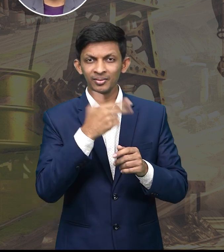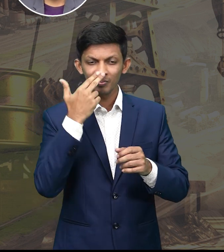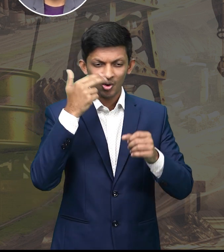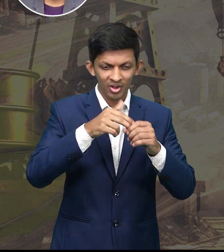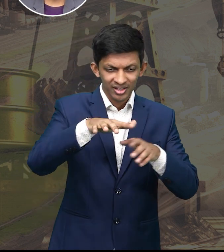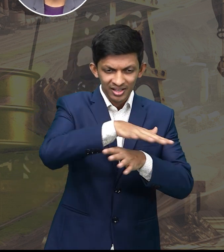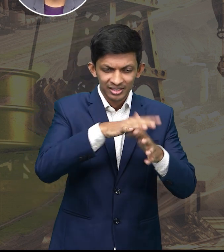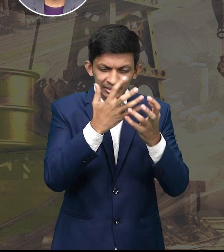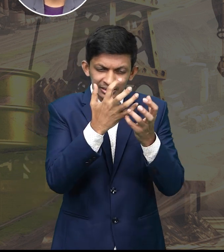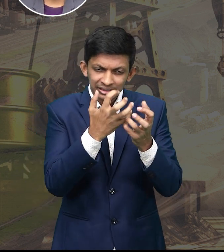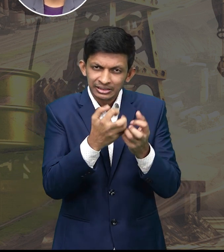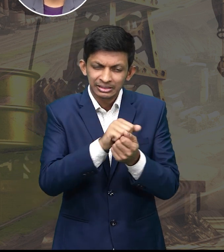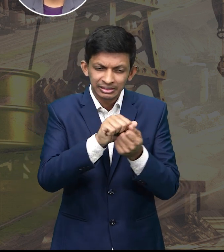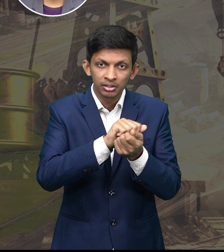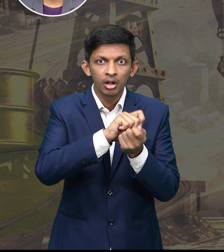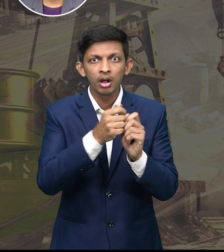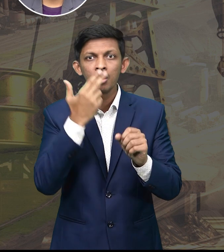Fossil fuels.